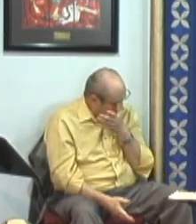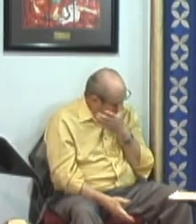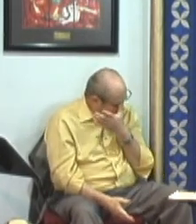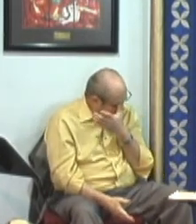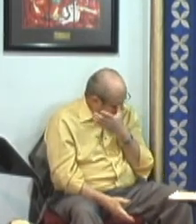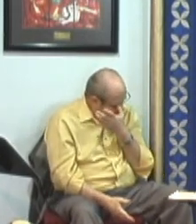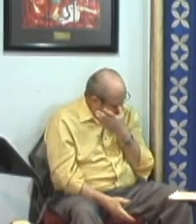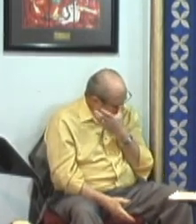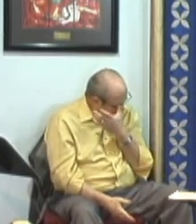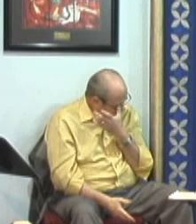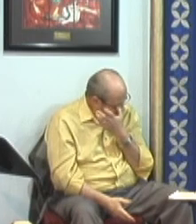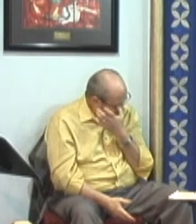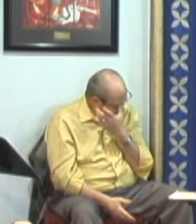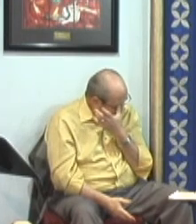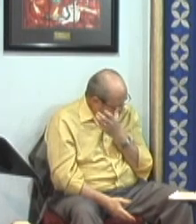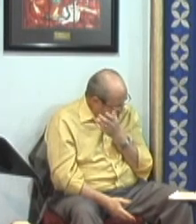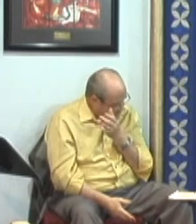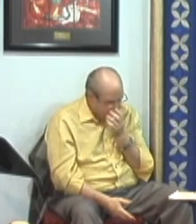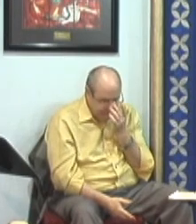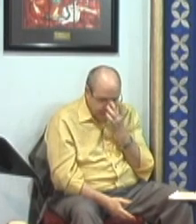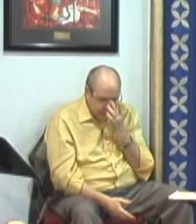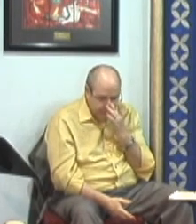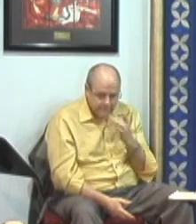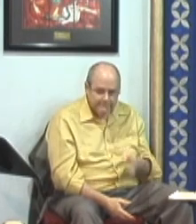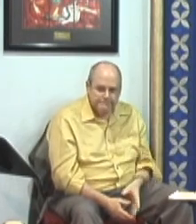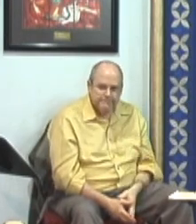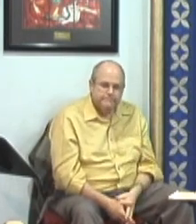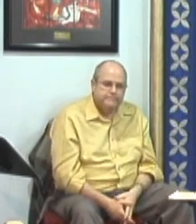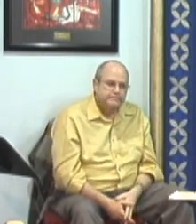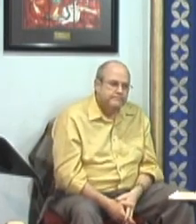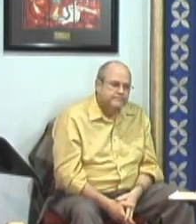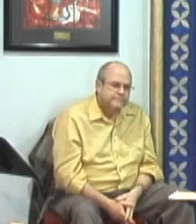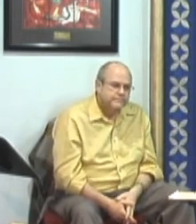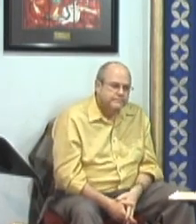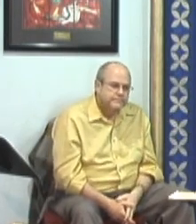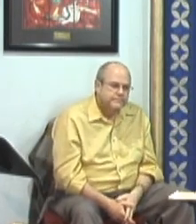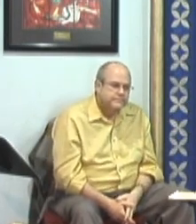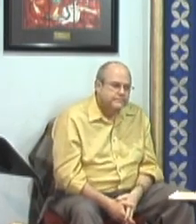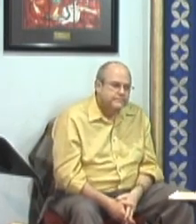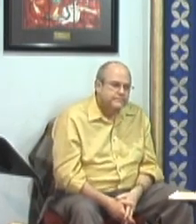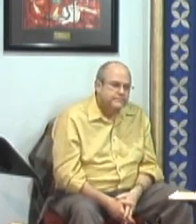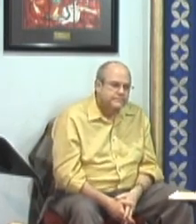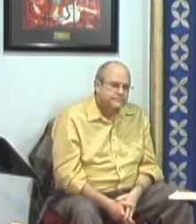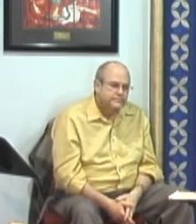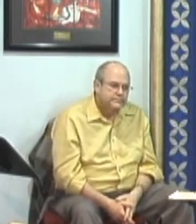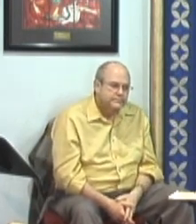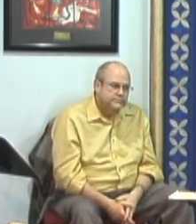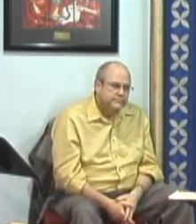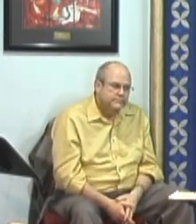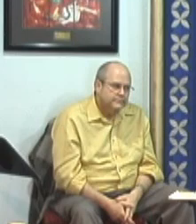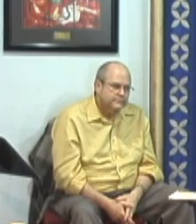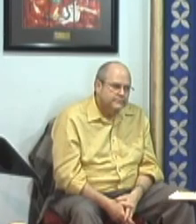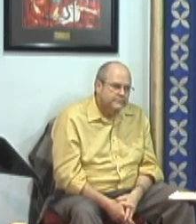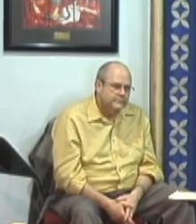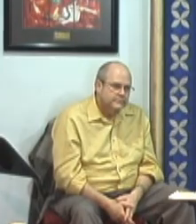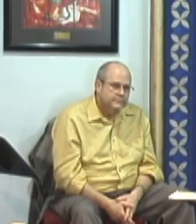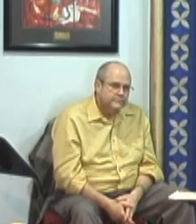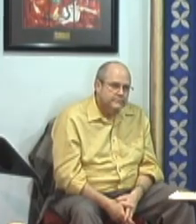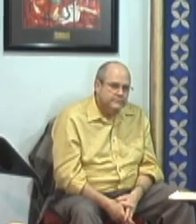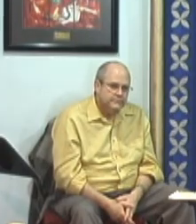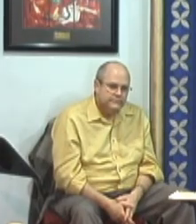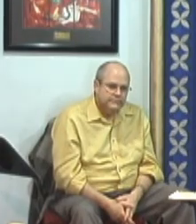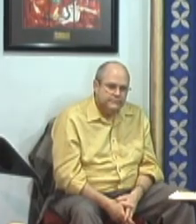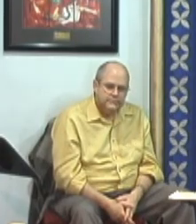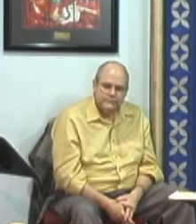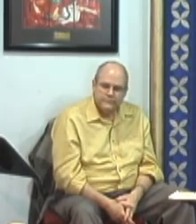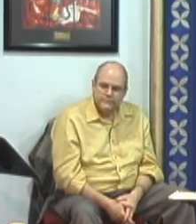Avoteinu shetechadash aleinu chodesh tov ba'Adoneinu Yeshua HaMashiach.